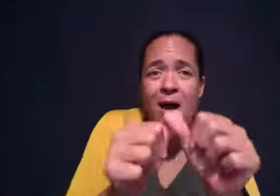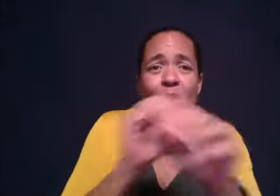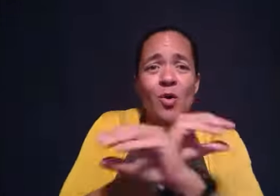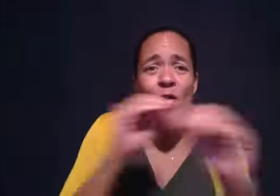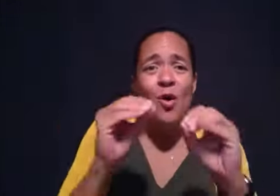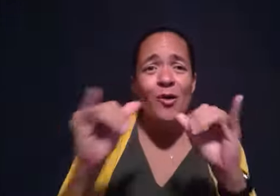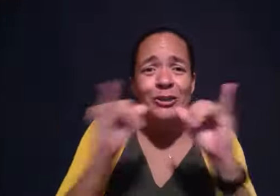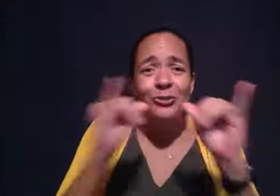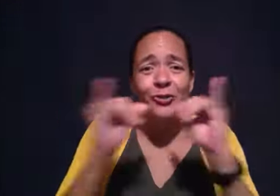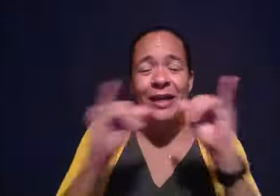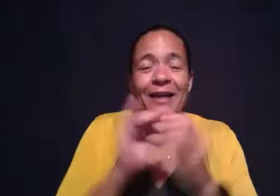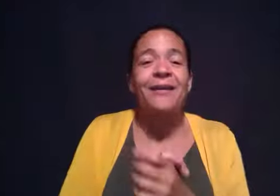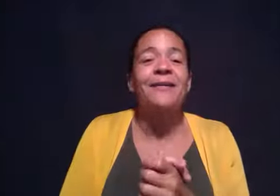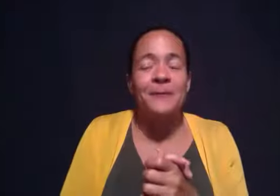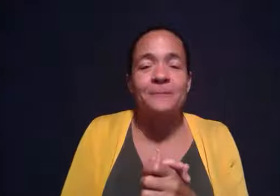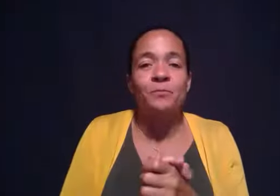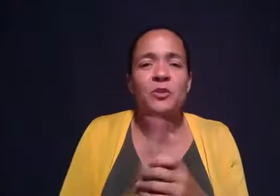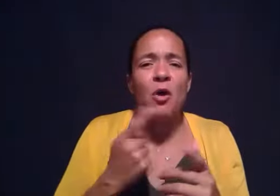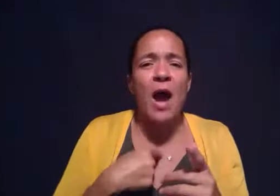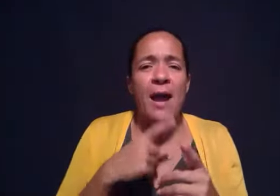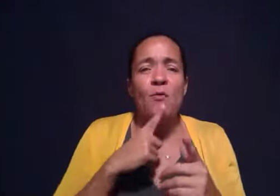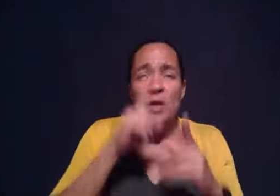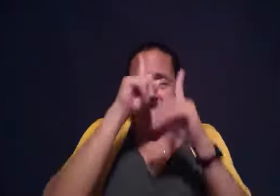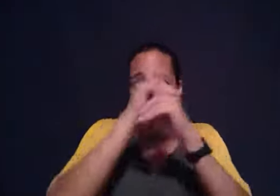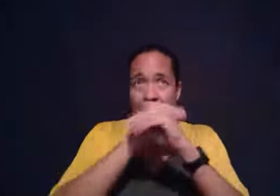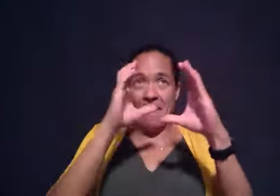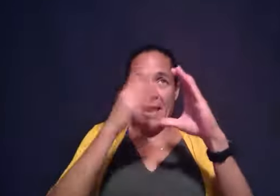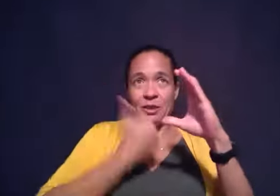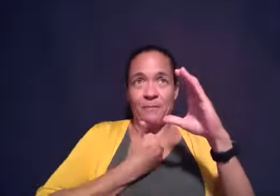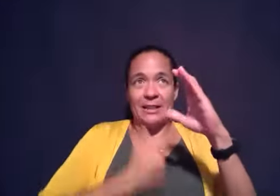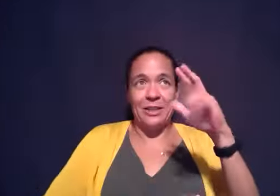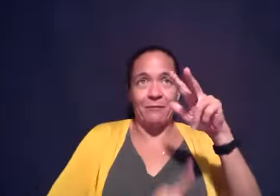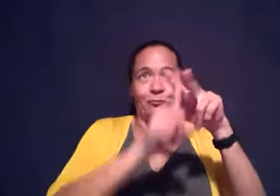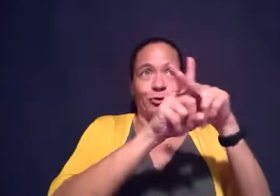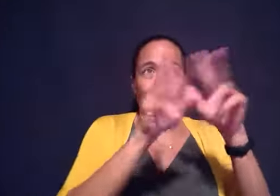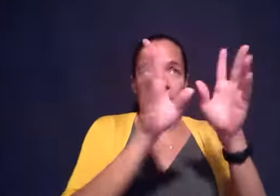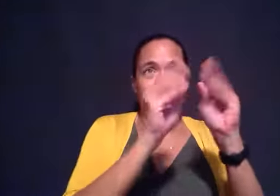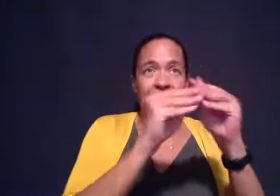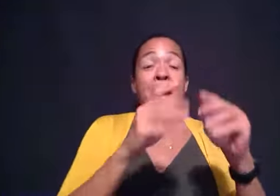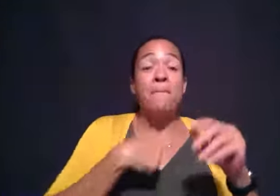imagine myself going to the meeting. I just couldn't quite go to the meeting. And